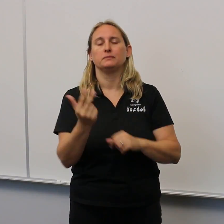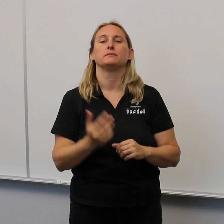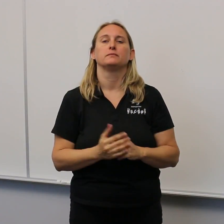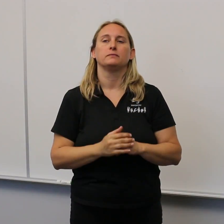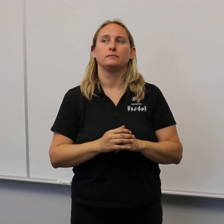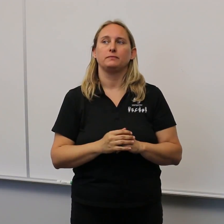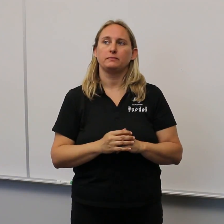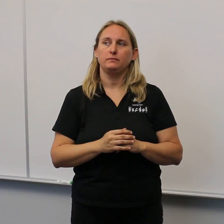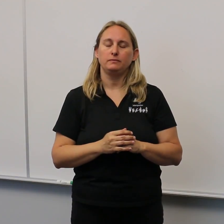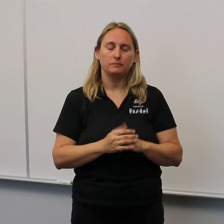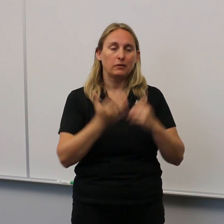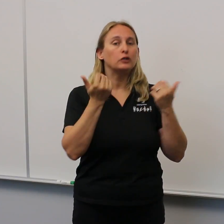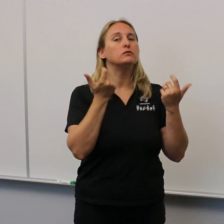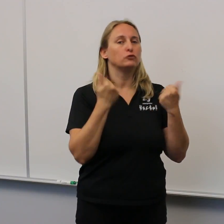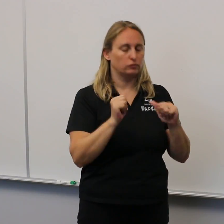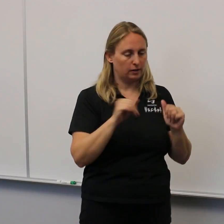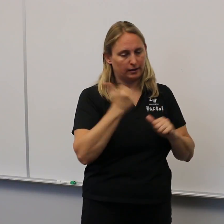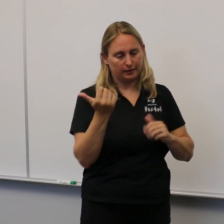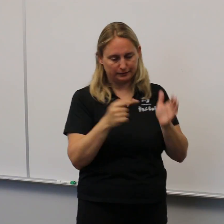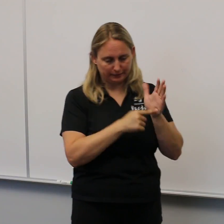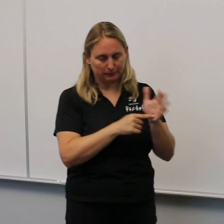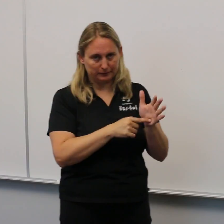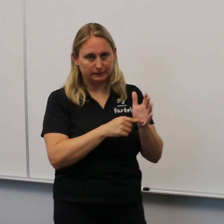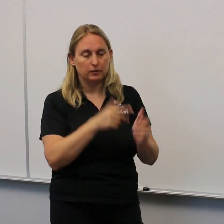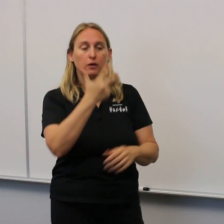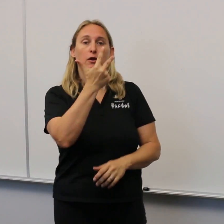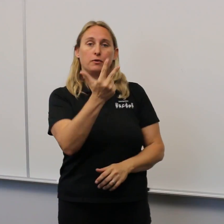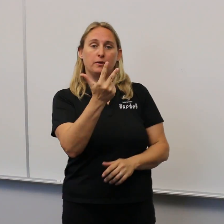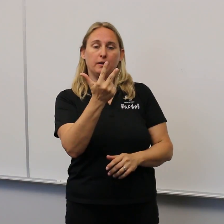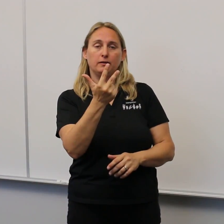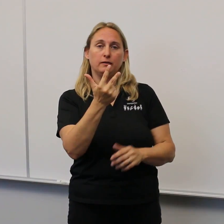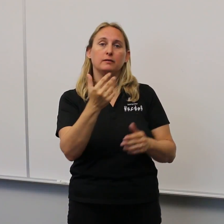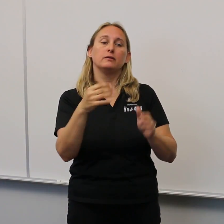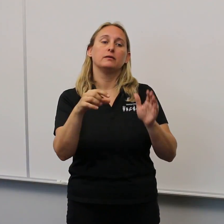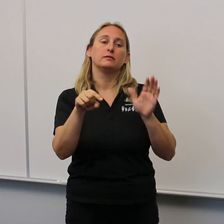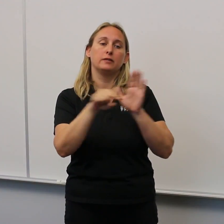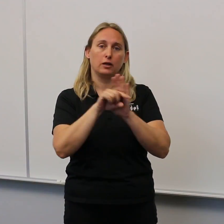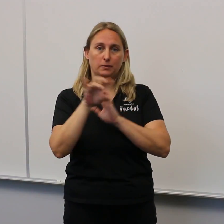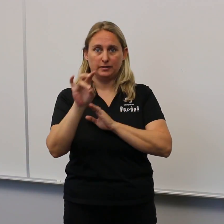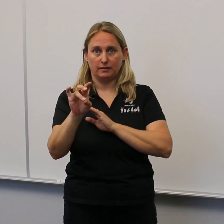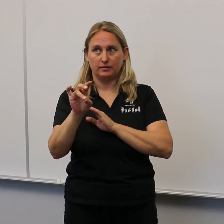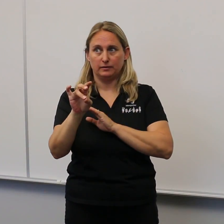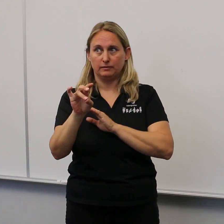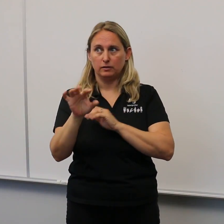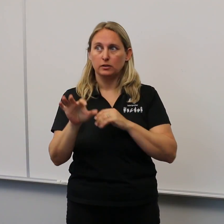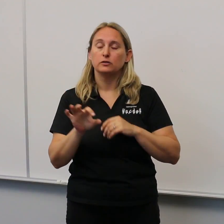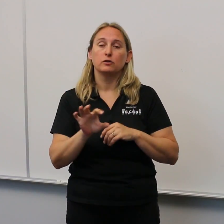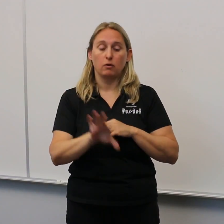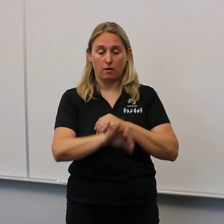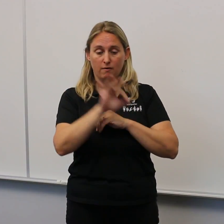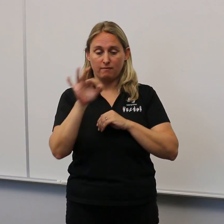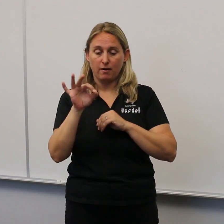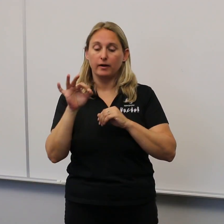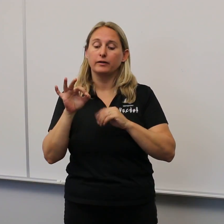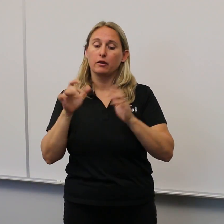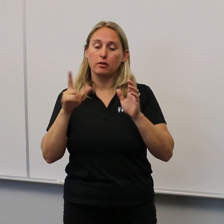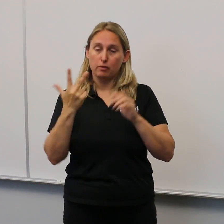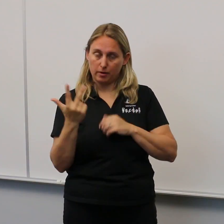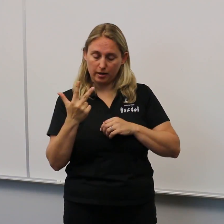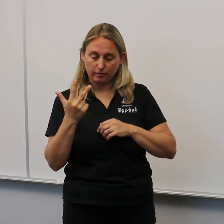We'll try one more example. 3 take away 7. So I find 3 on my number line, and I'm